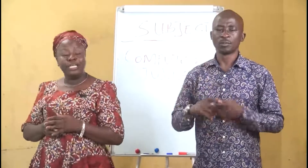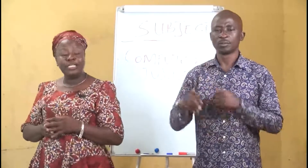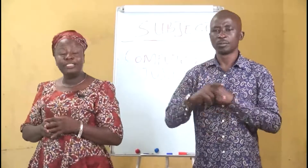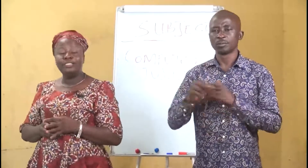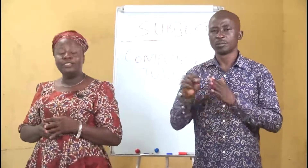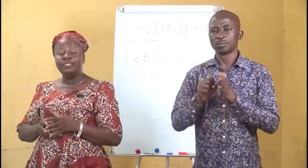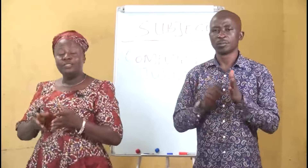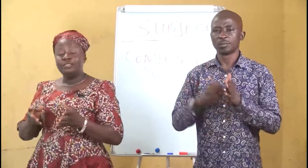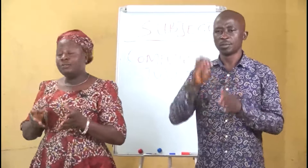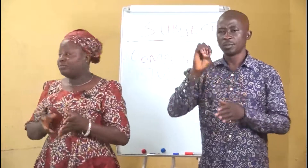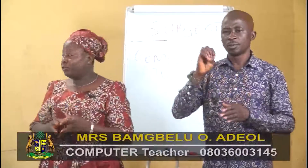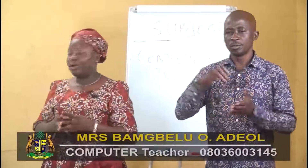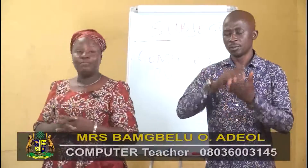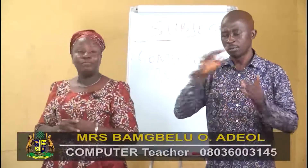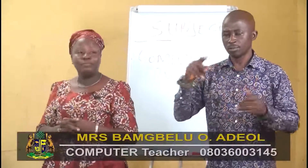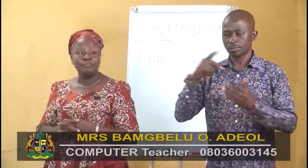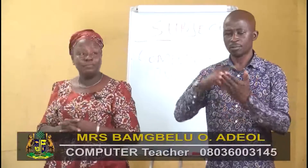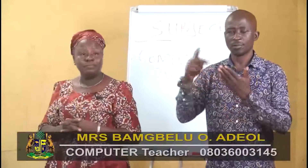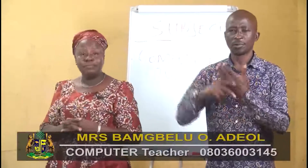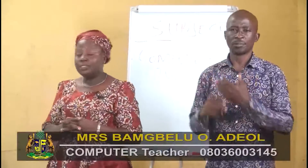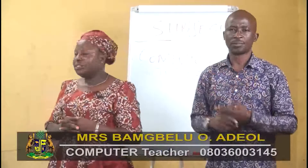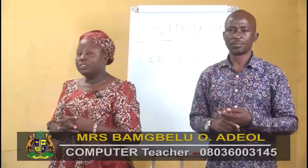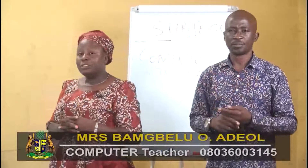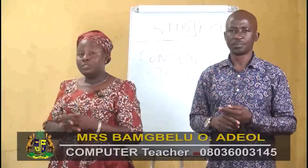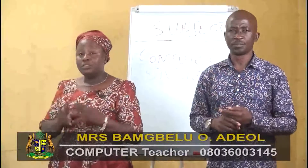State e-learning program.